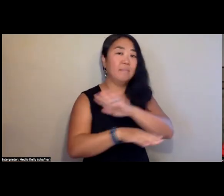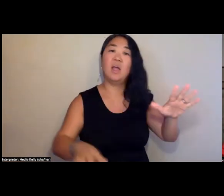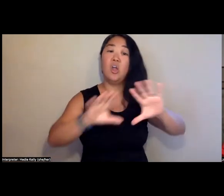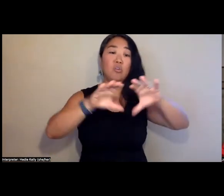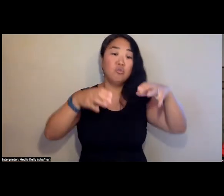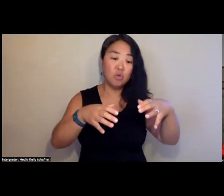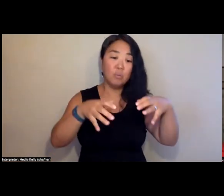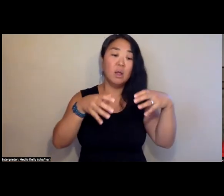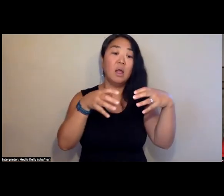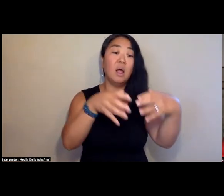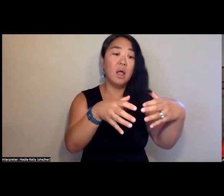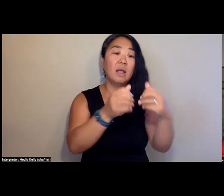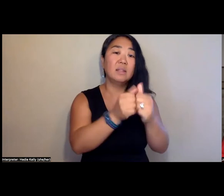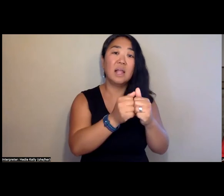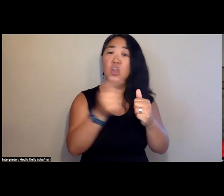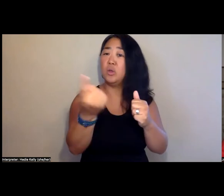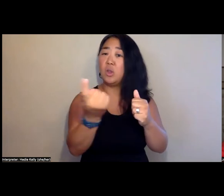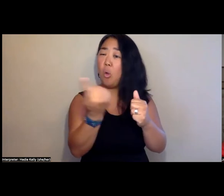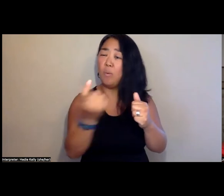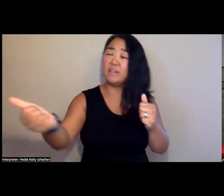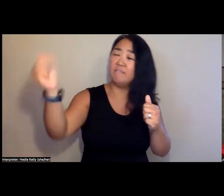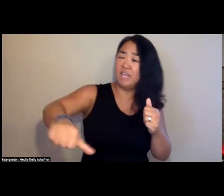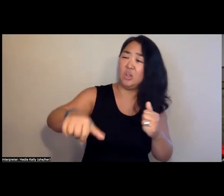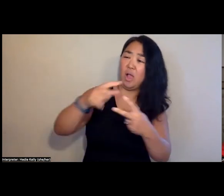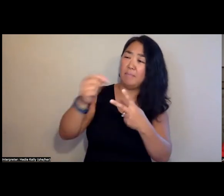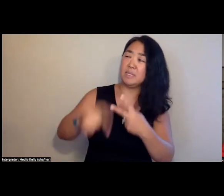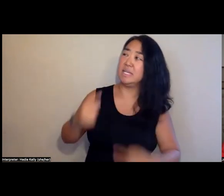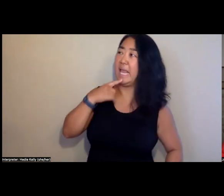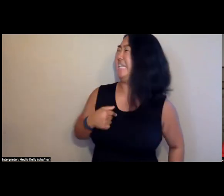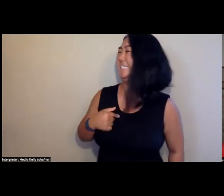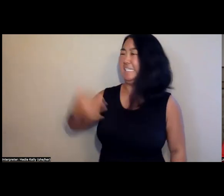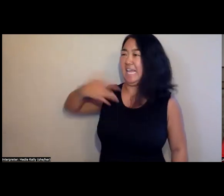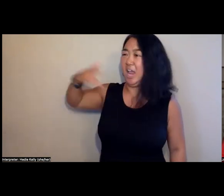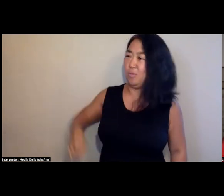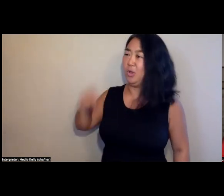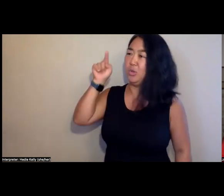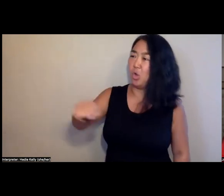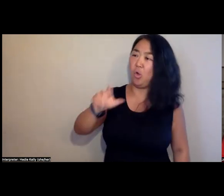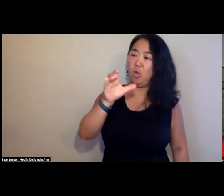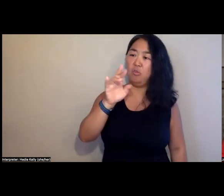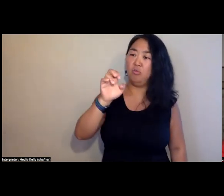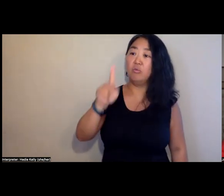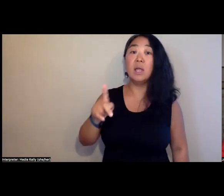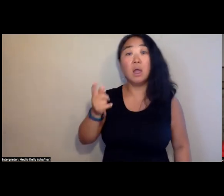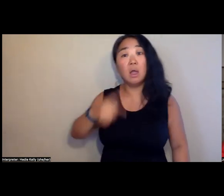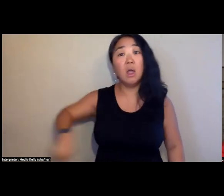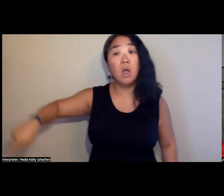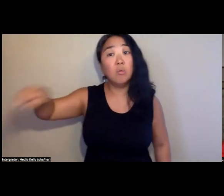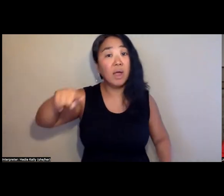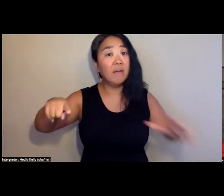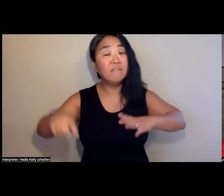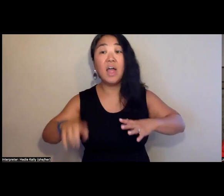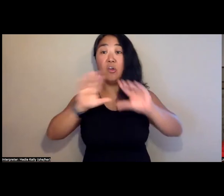together. And you can always veto an option. If you're like, oh, I don't want to go down in that creek, let's go around it. It's the group's job to listen